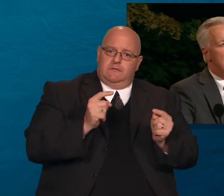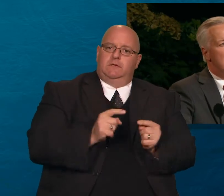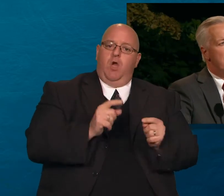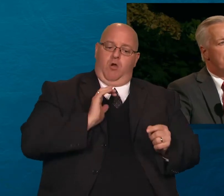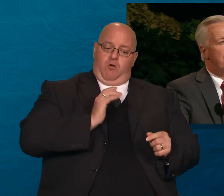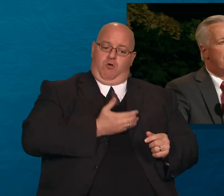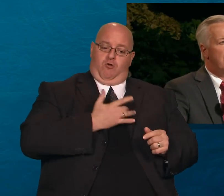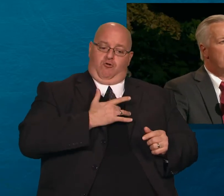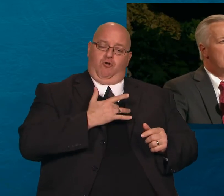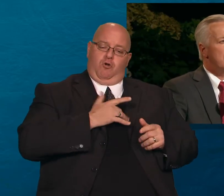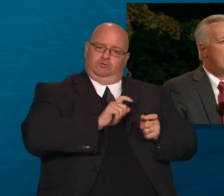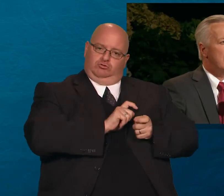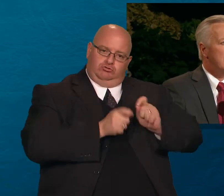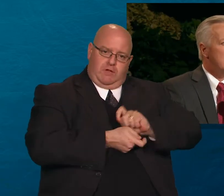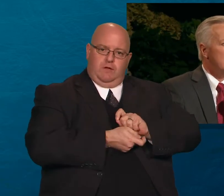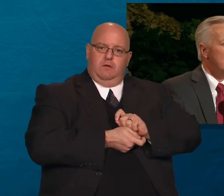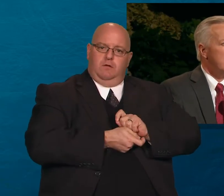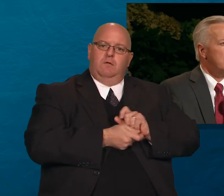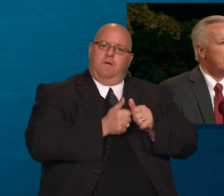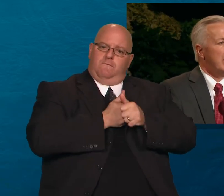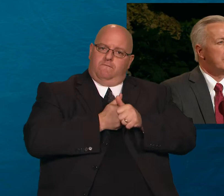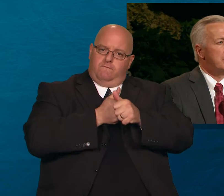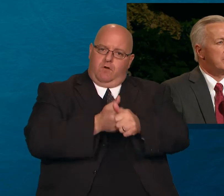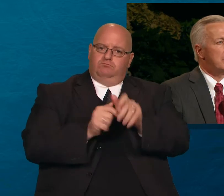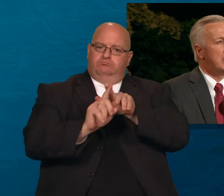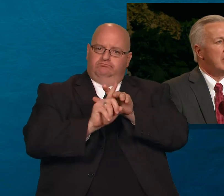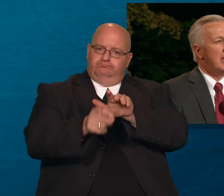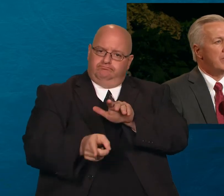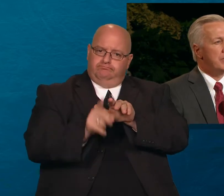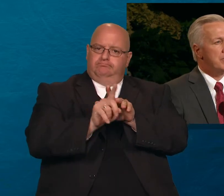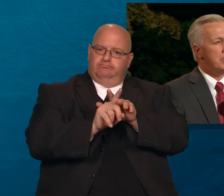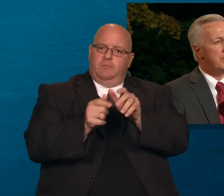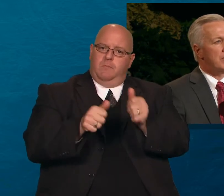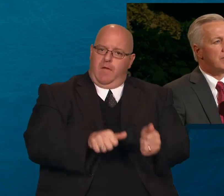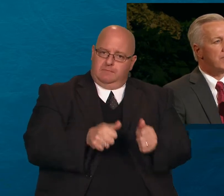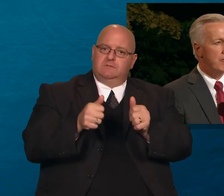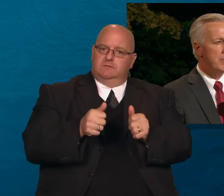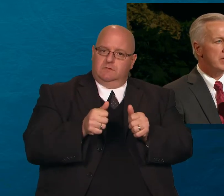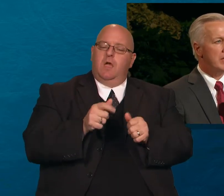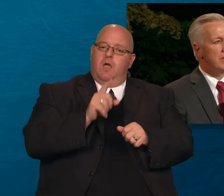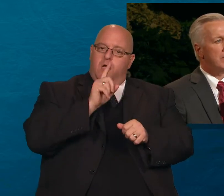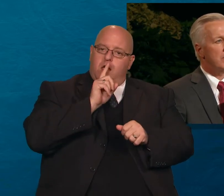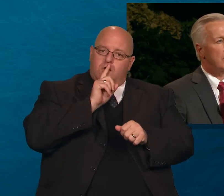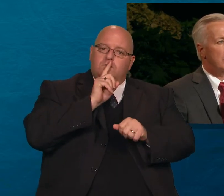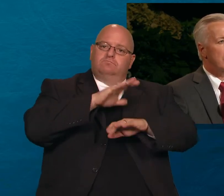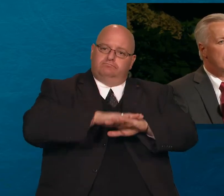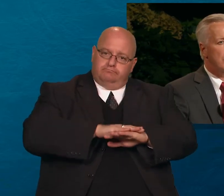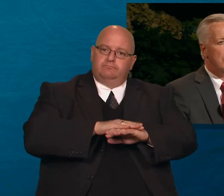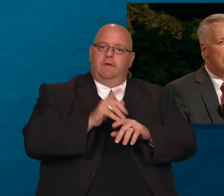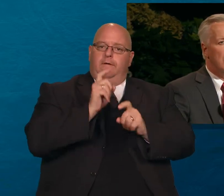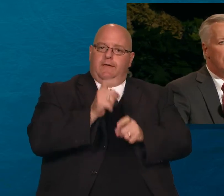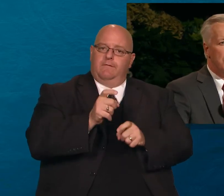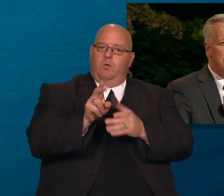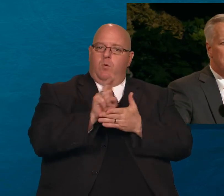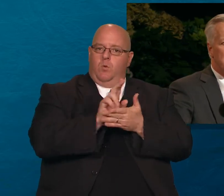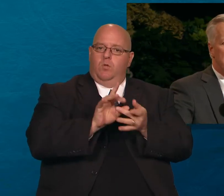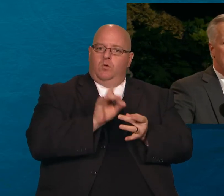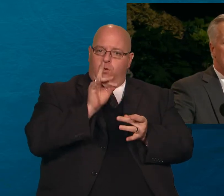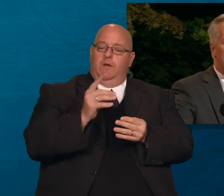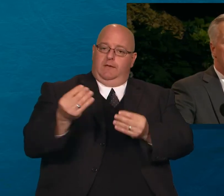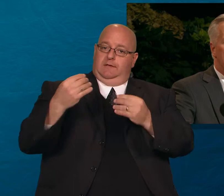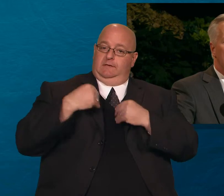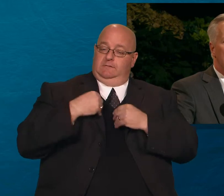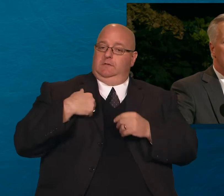hearts, then follow Him down into the waters of baptism and receive the confirming gift of the Holy Ghost, which serves